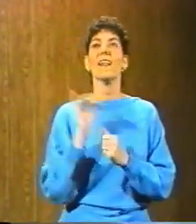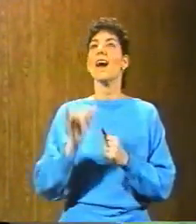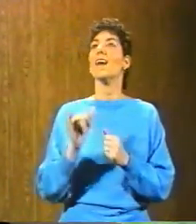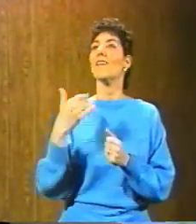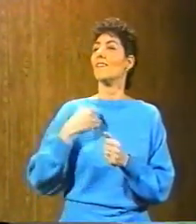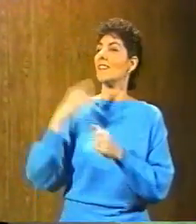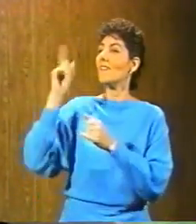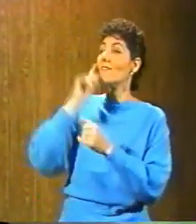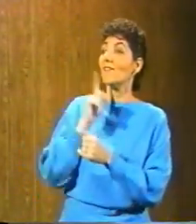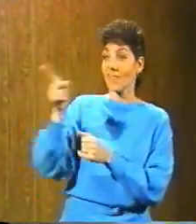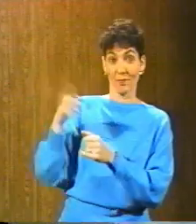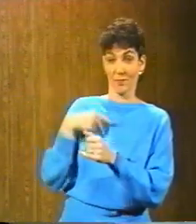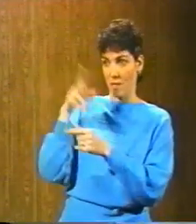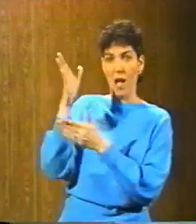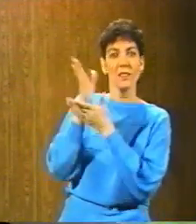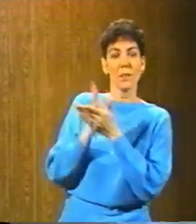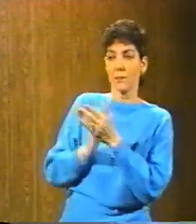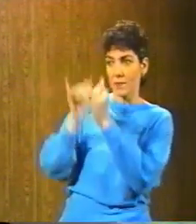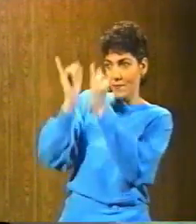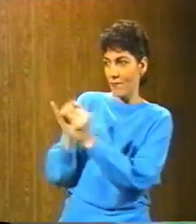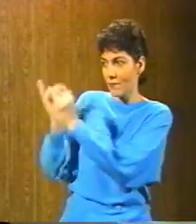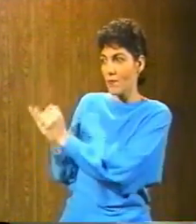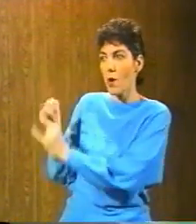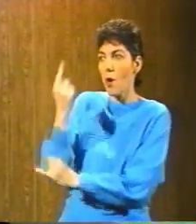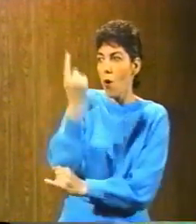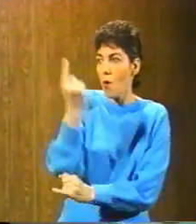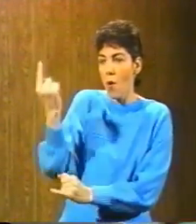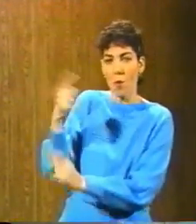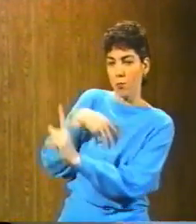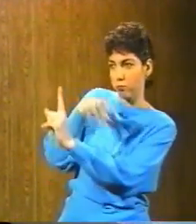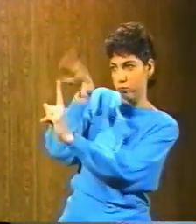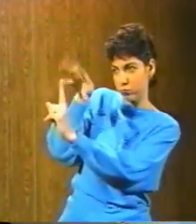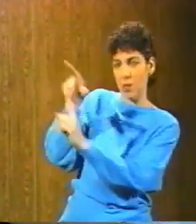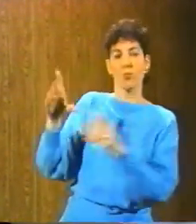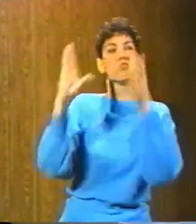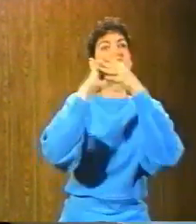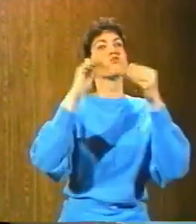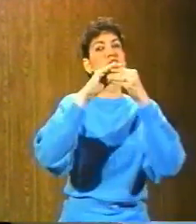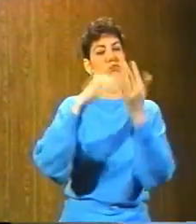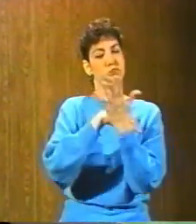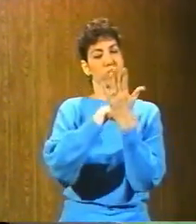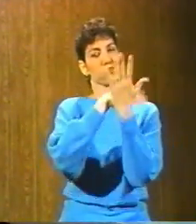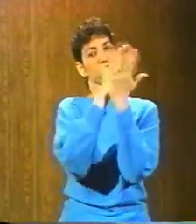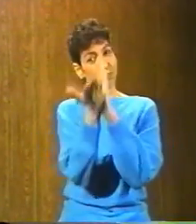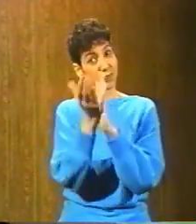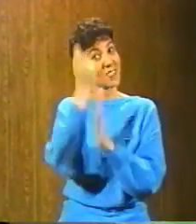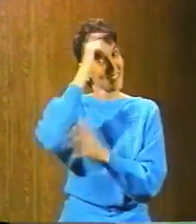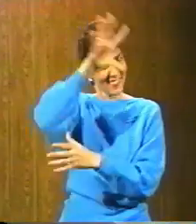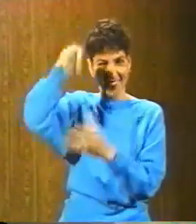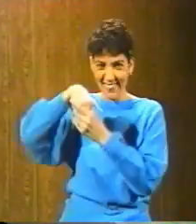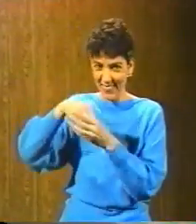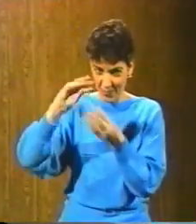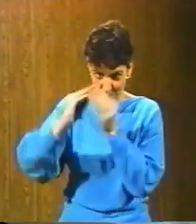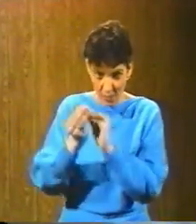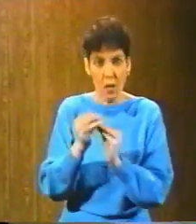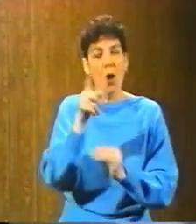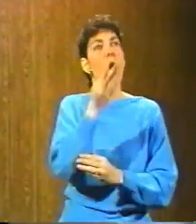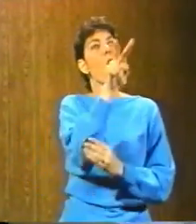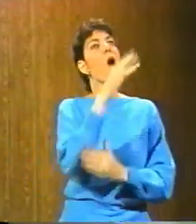The third section will present samples of complete text by individual signers that demonstrate how numbers flow